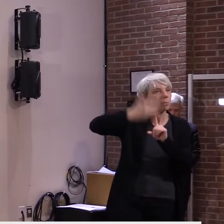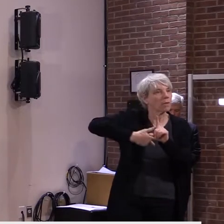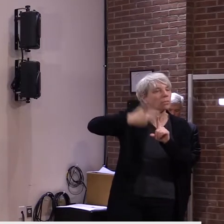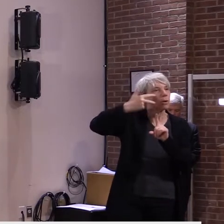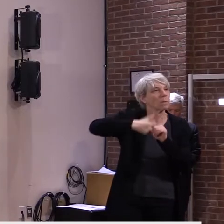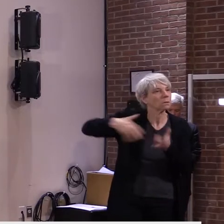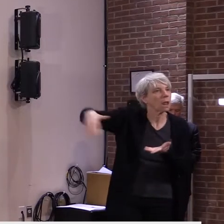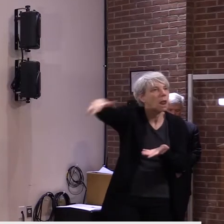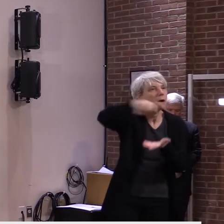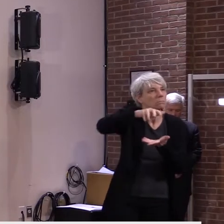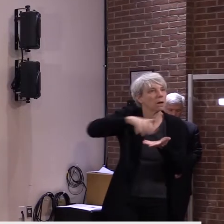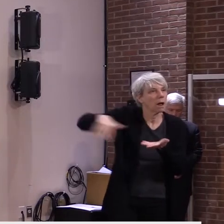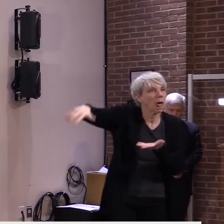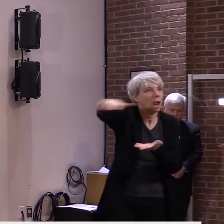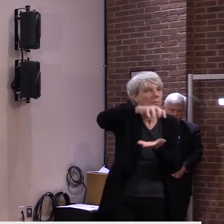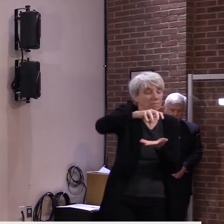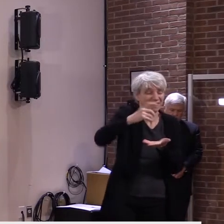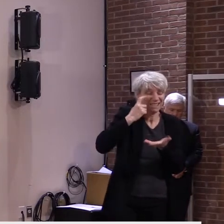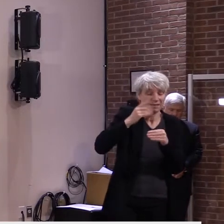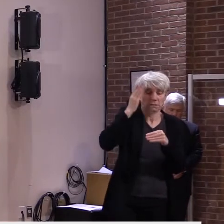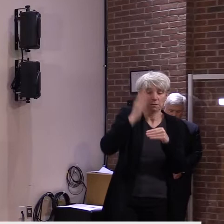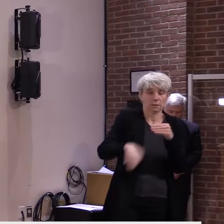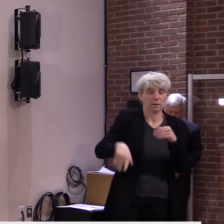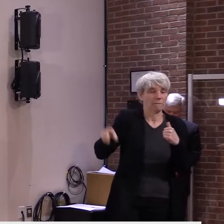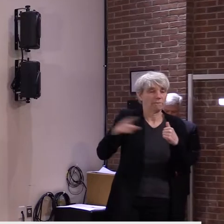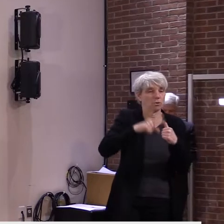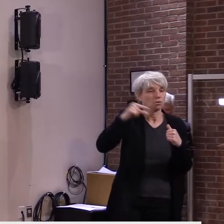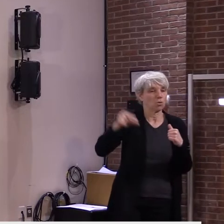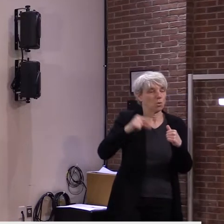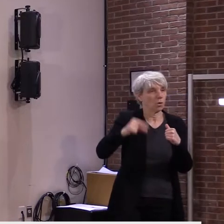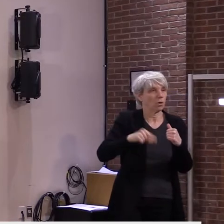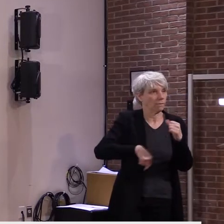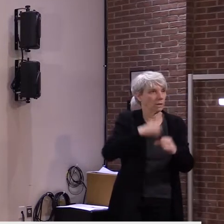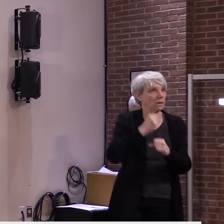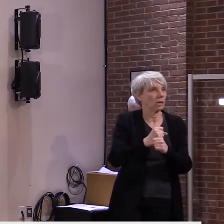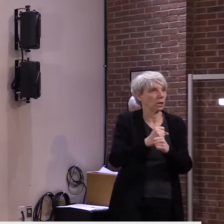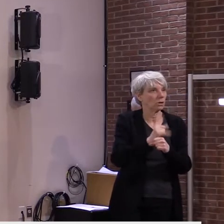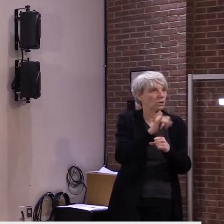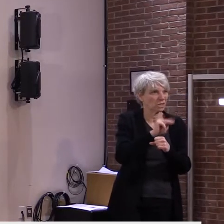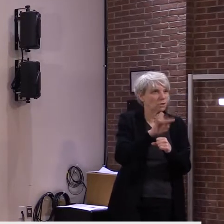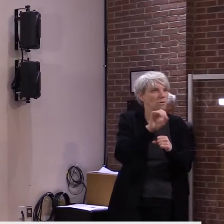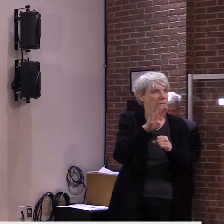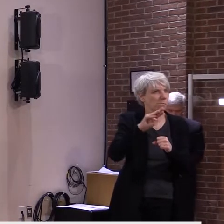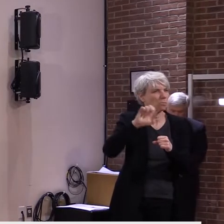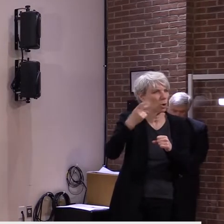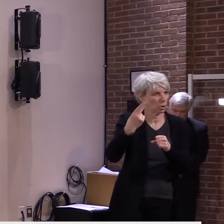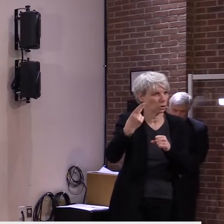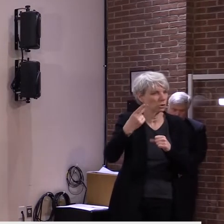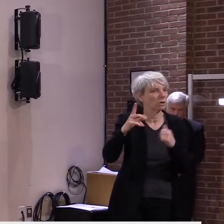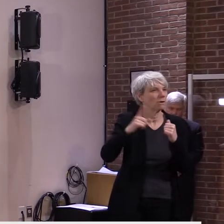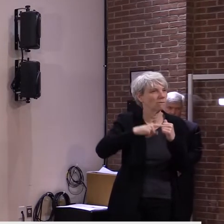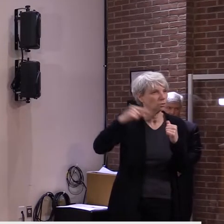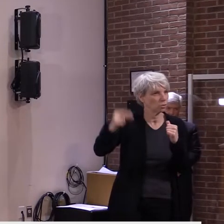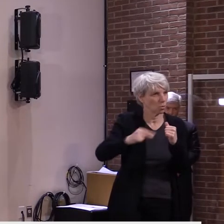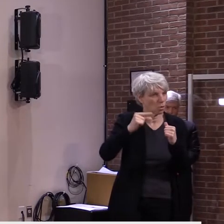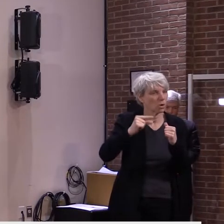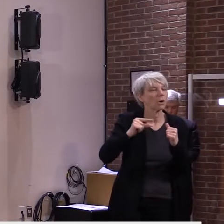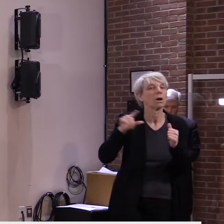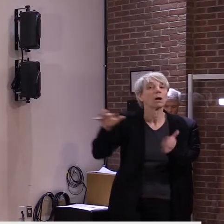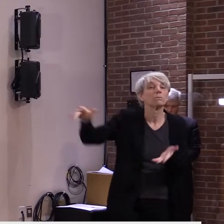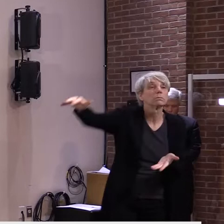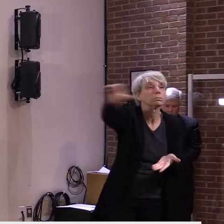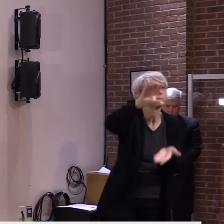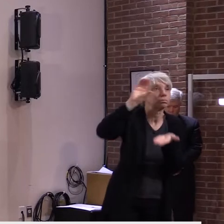just wrapped up the first quarter of the calendar year, which is also our highest contribution quarter because employers